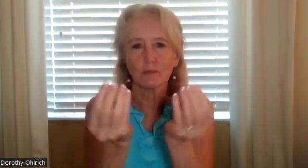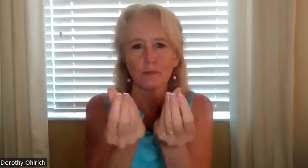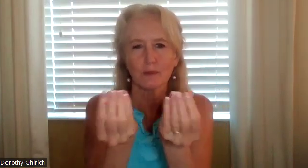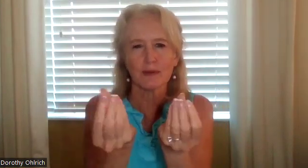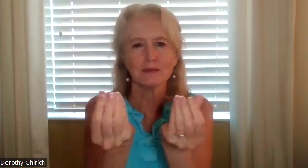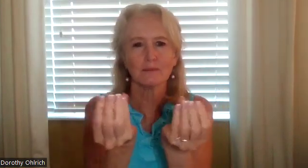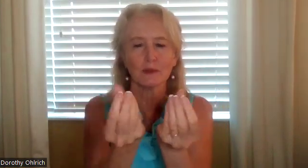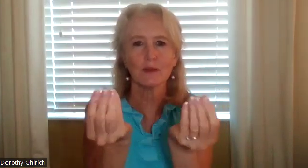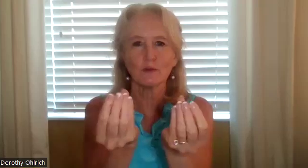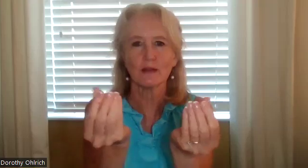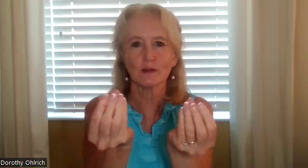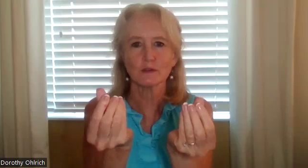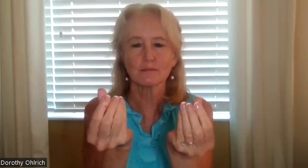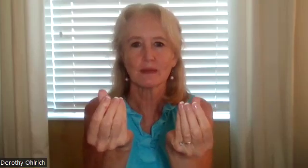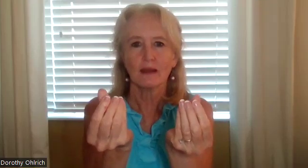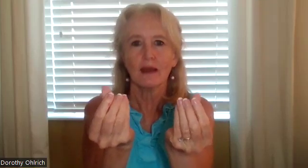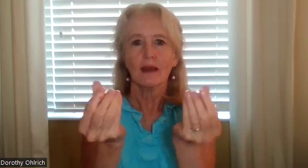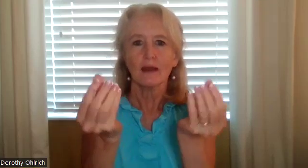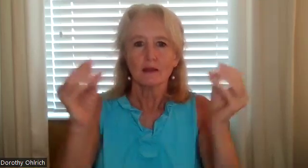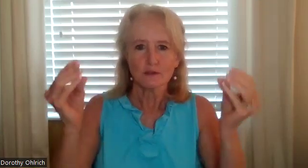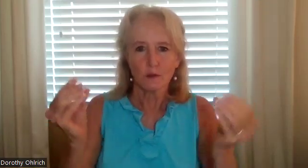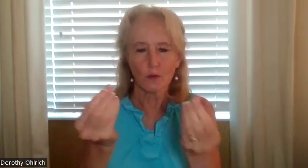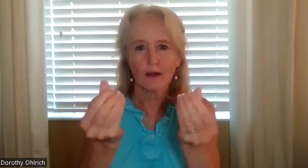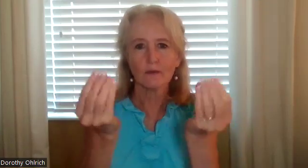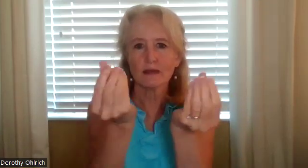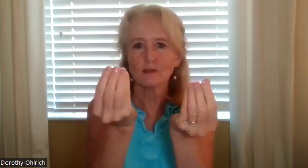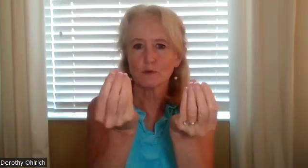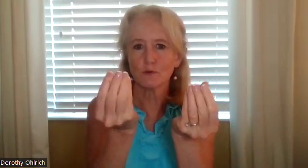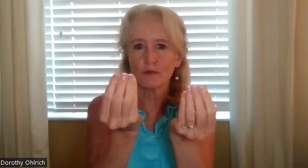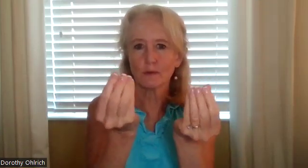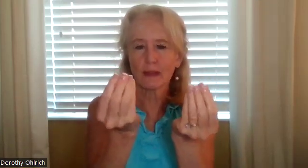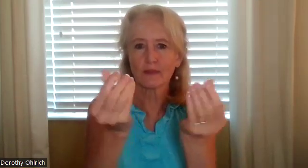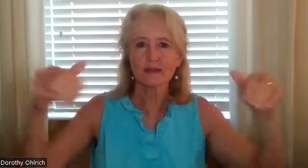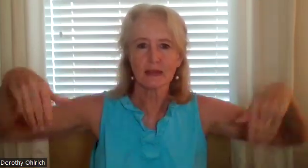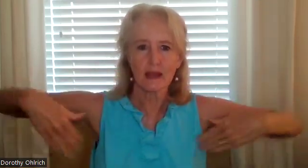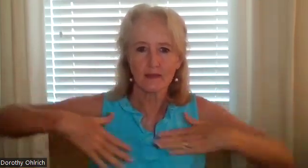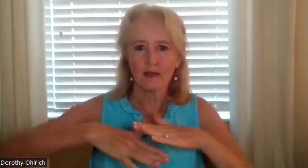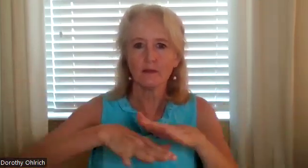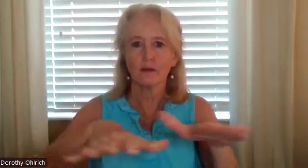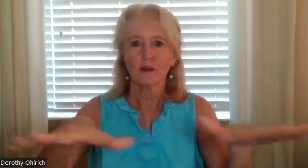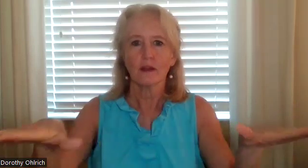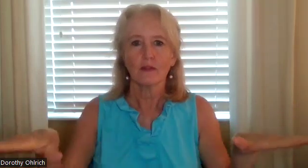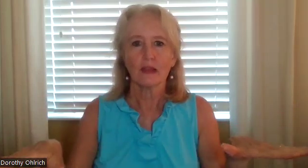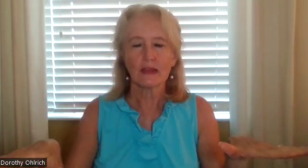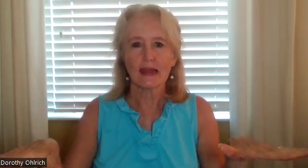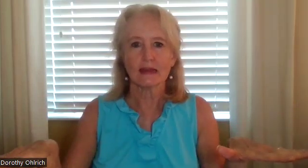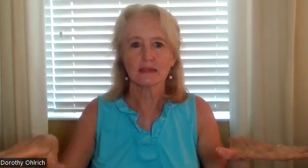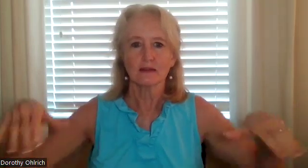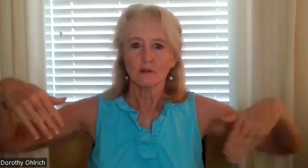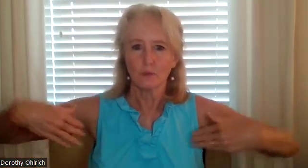dirt between your fingers. So ground is you feel them like this, and then the land. You